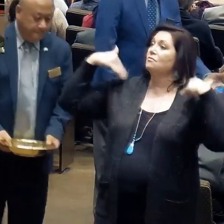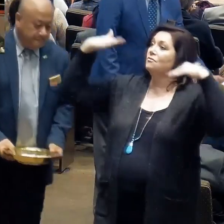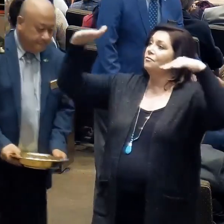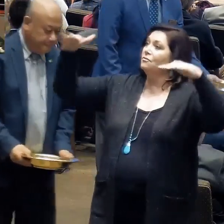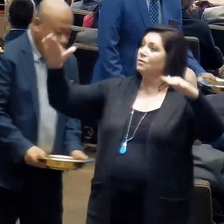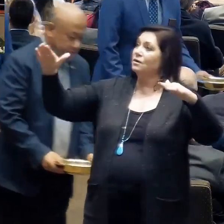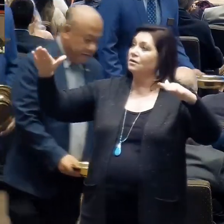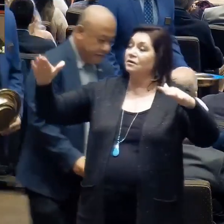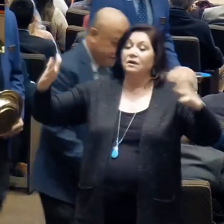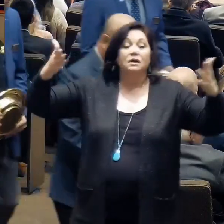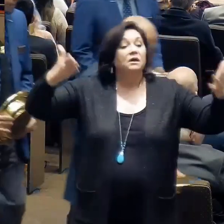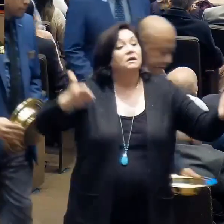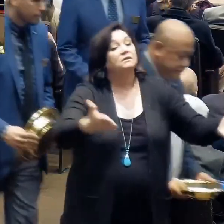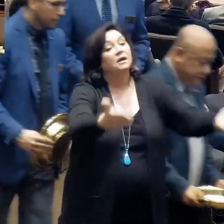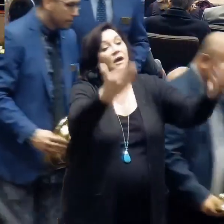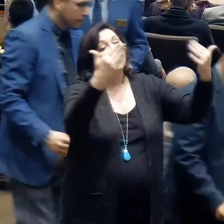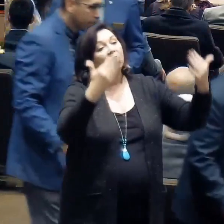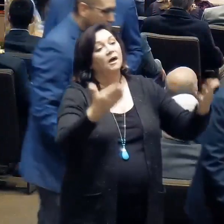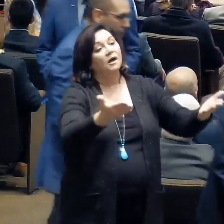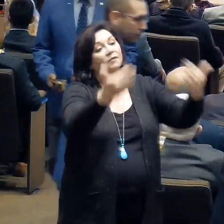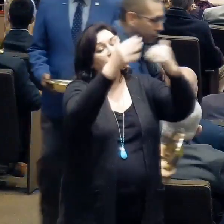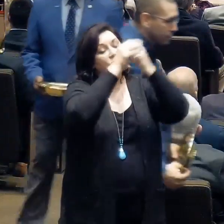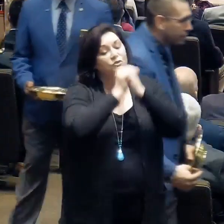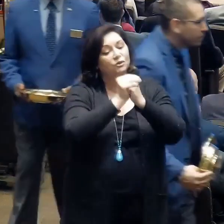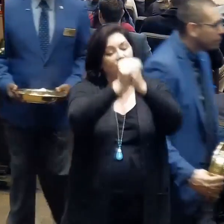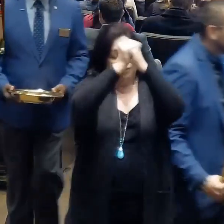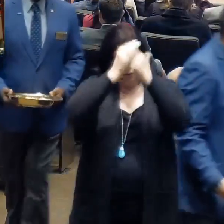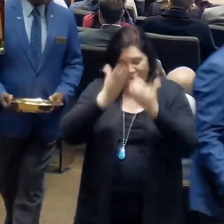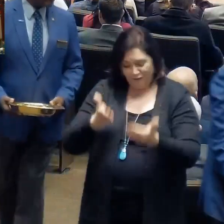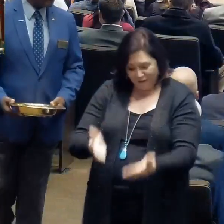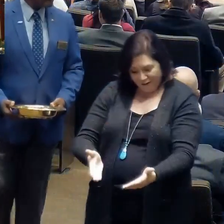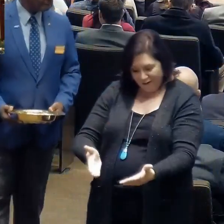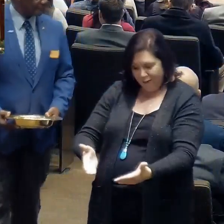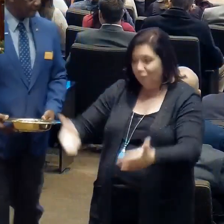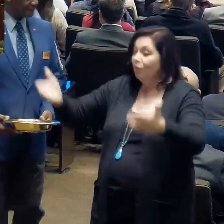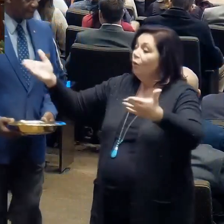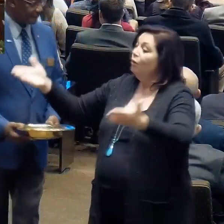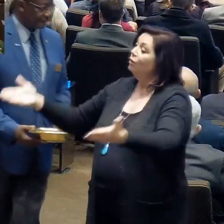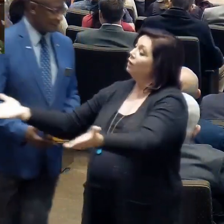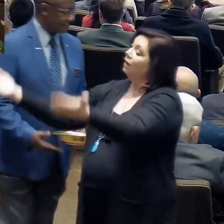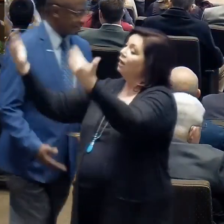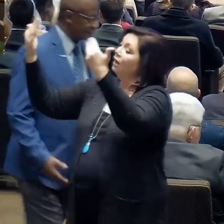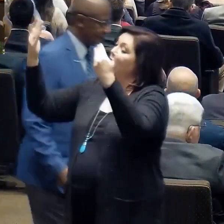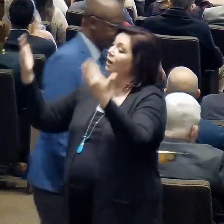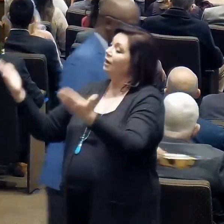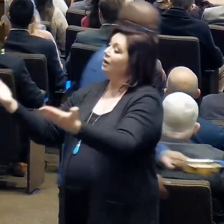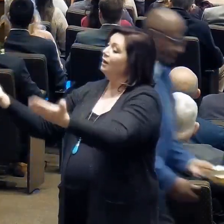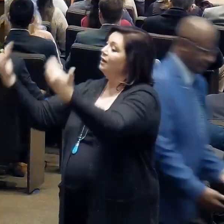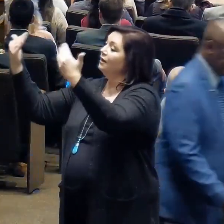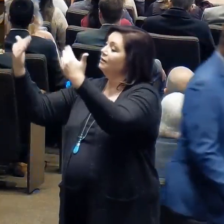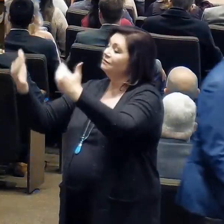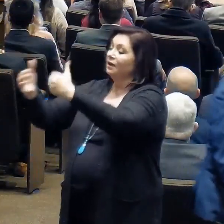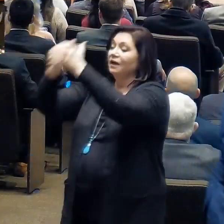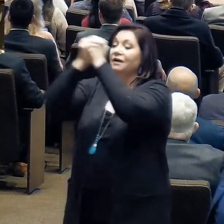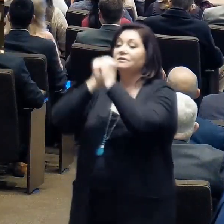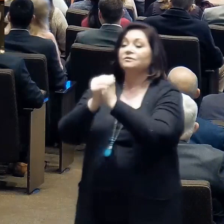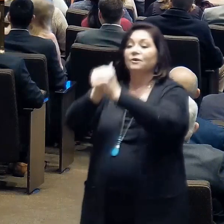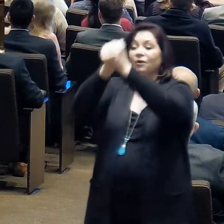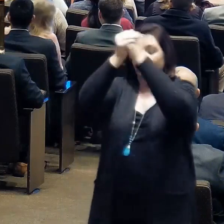come, let us adore him. O come, let us adore